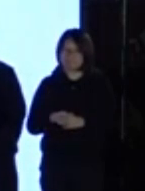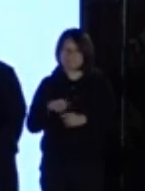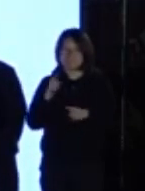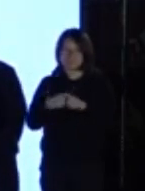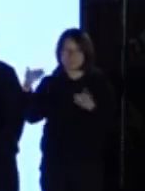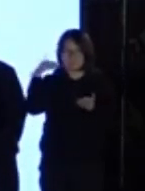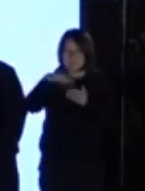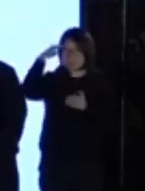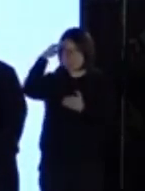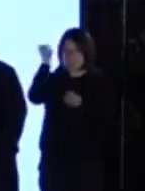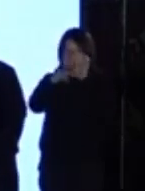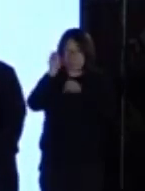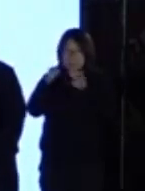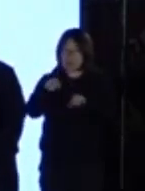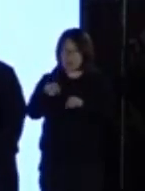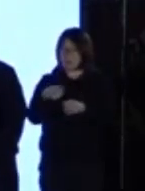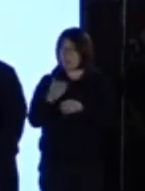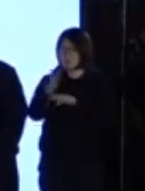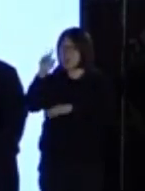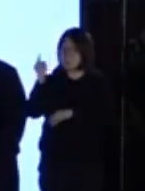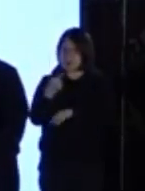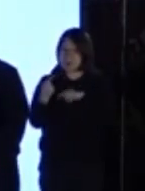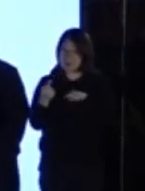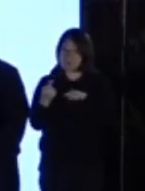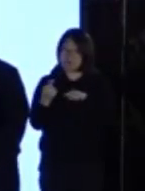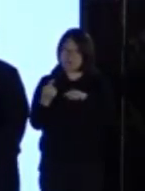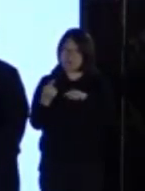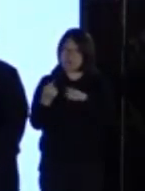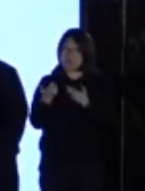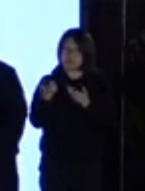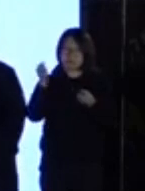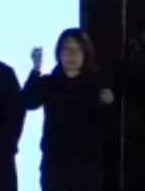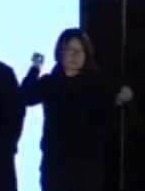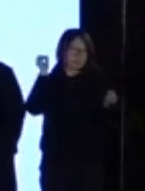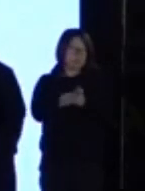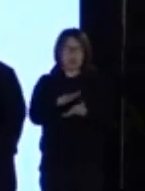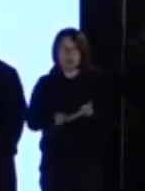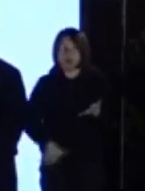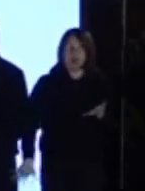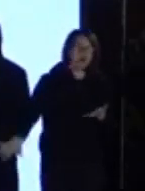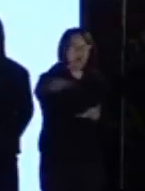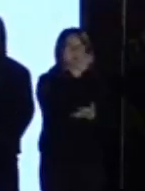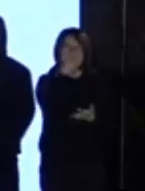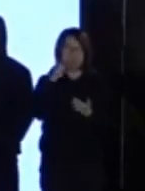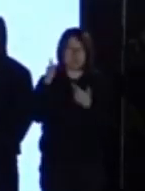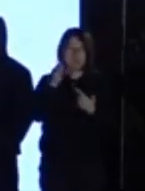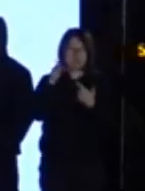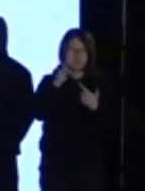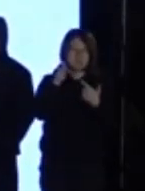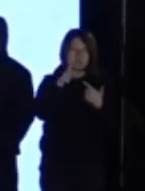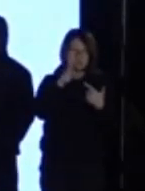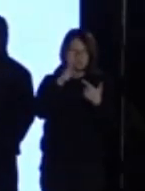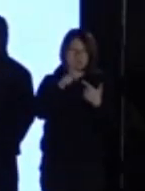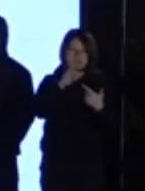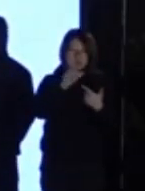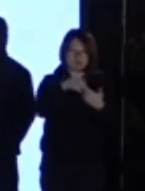shortly. Instead, they are going to affect generations to come. Facing the Hong Kong puppet government's blatant attempt to terrify and